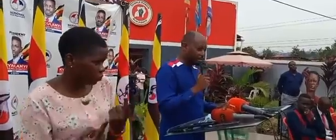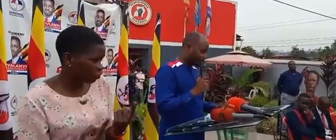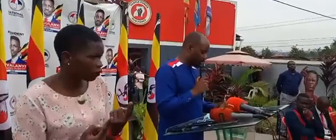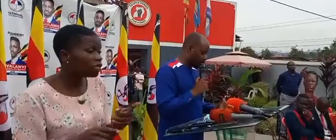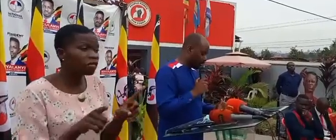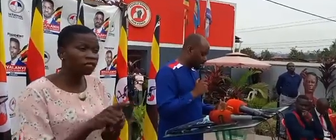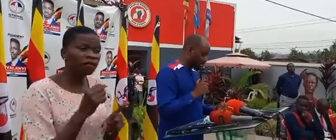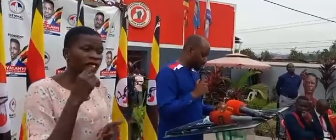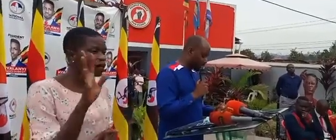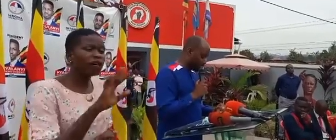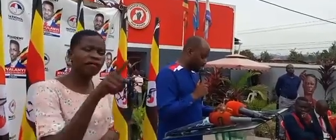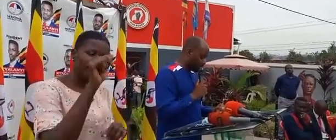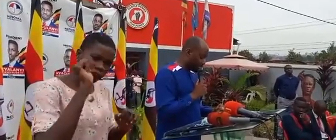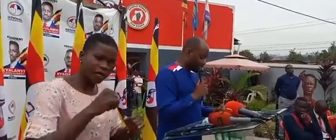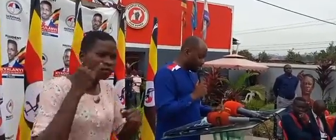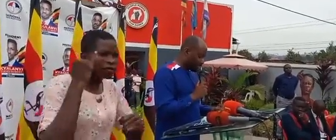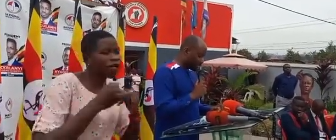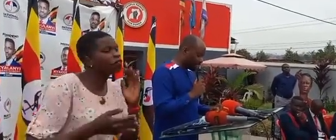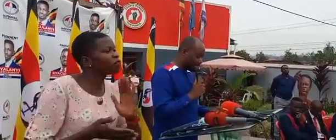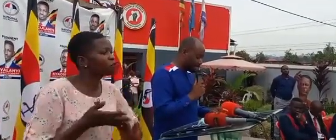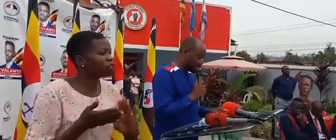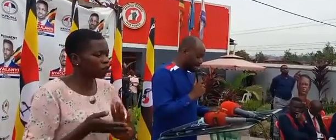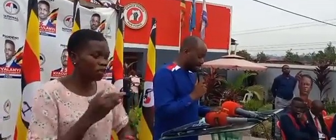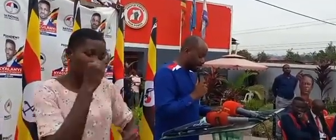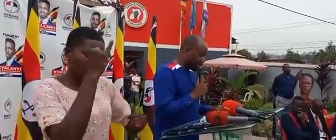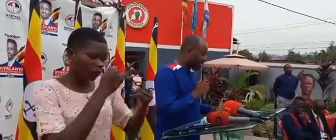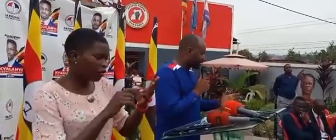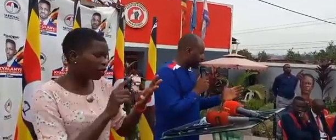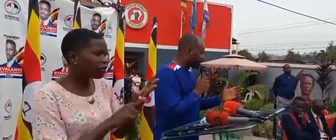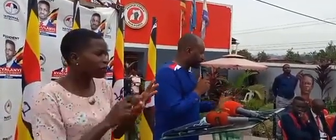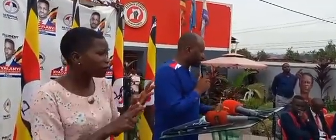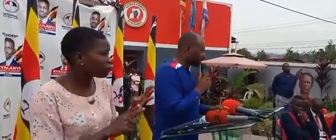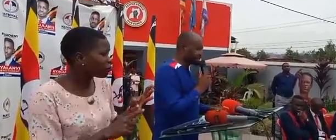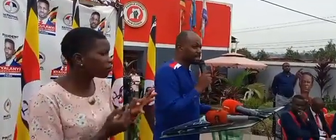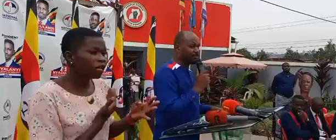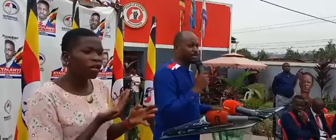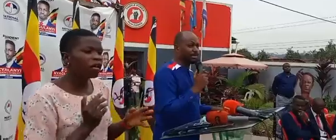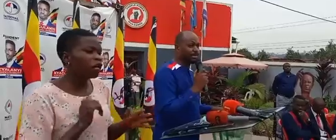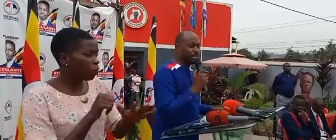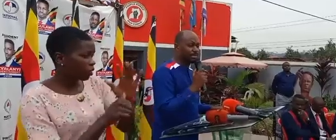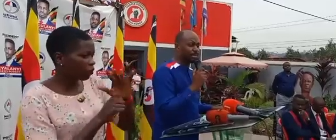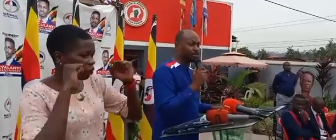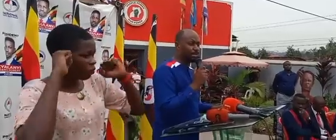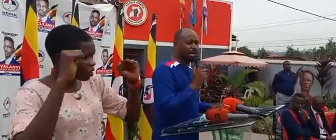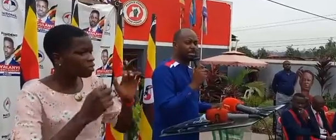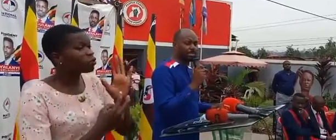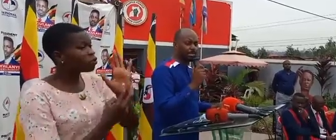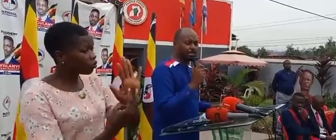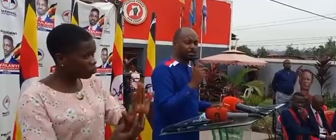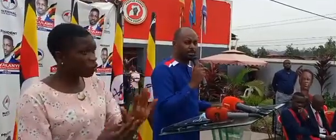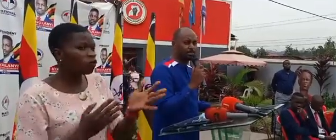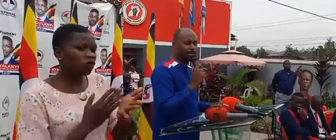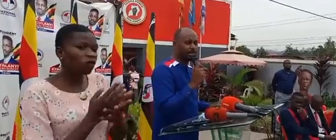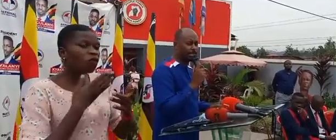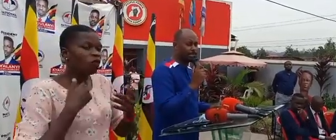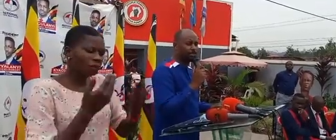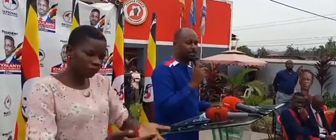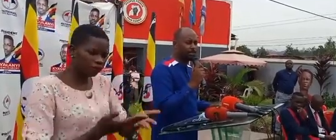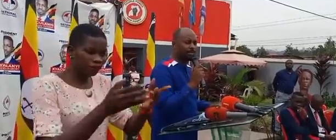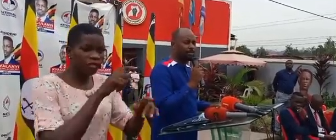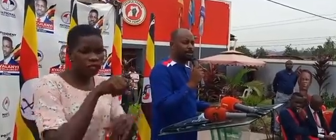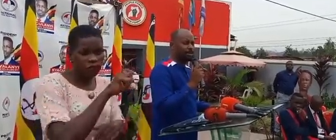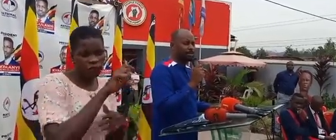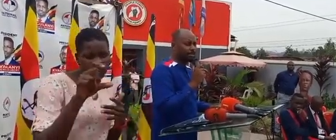this operation must come to an end. Finally, Deputy Presidents have already indicated that we are dedicating this week as